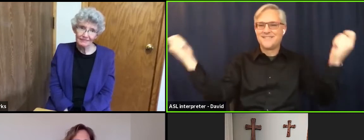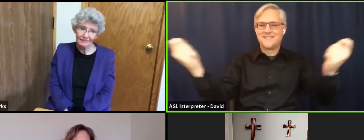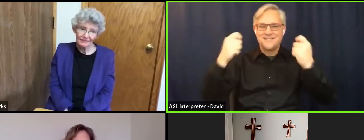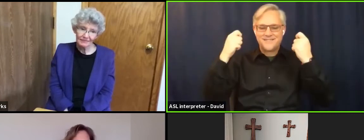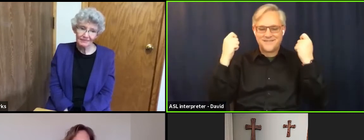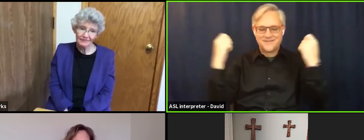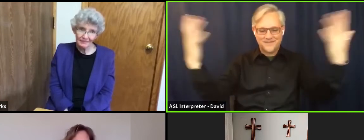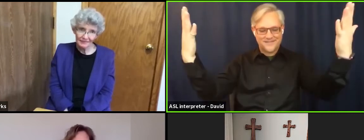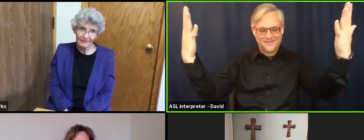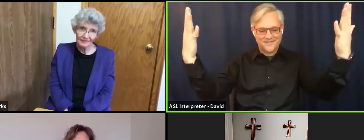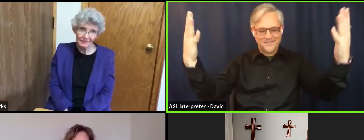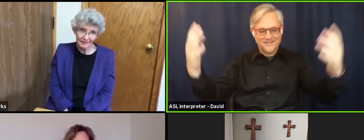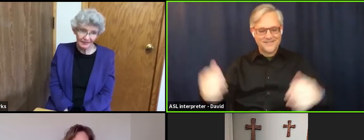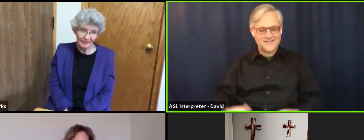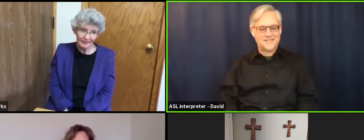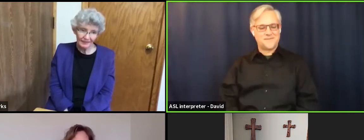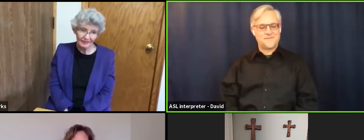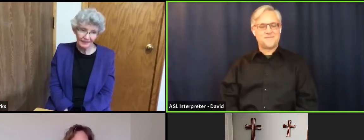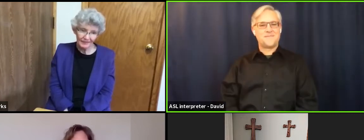Alleluia.